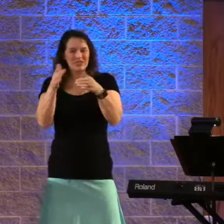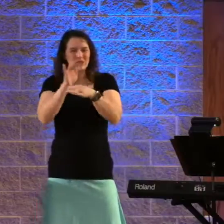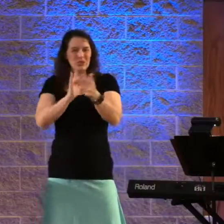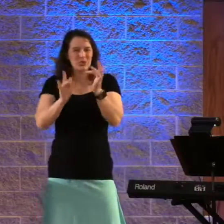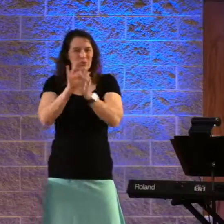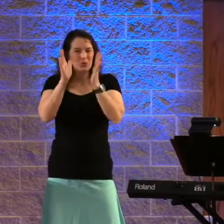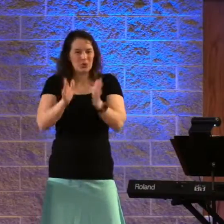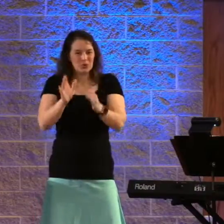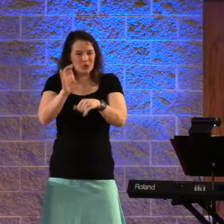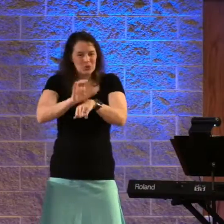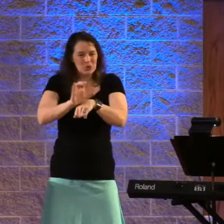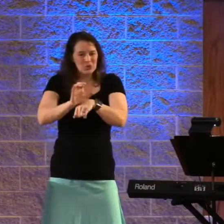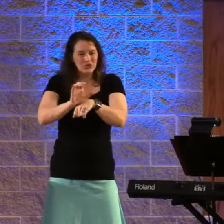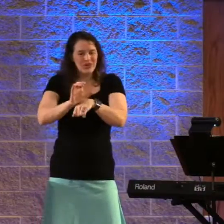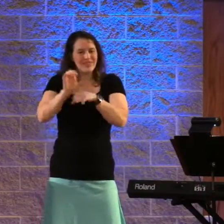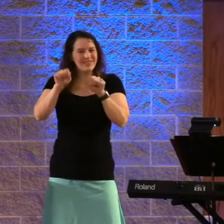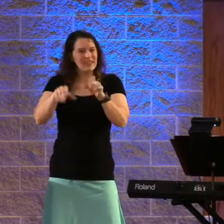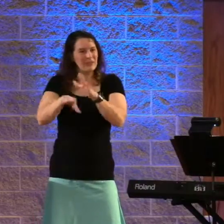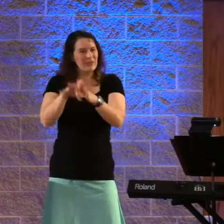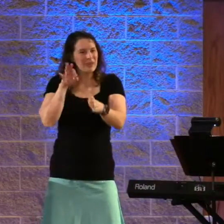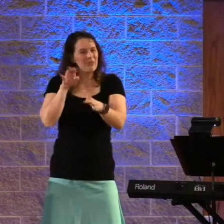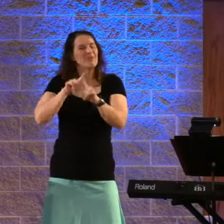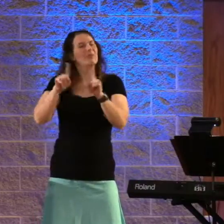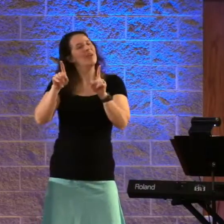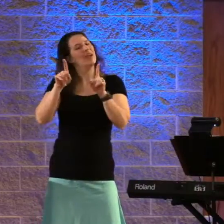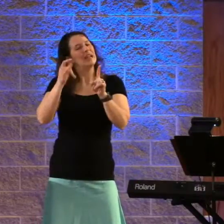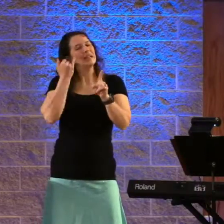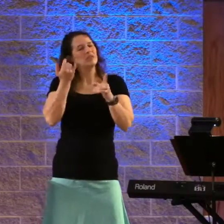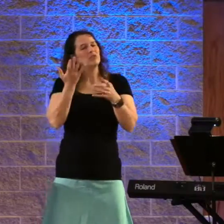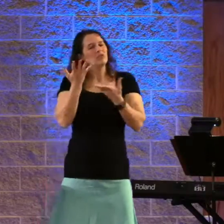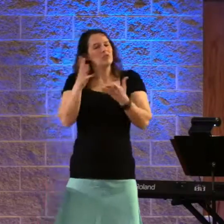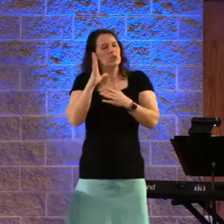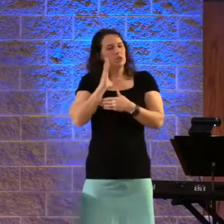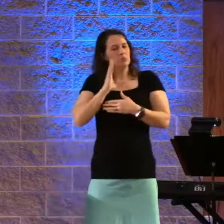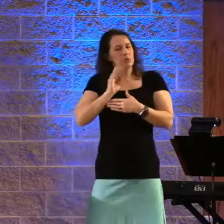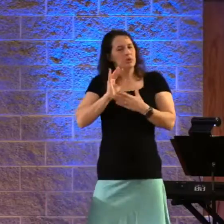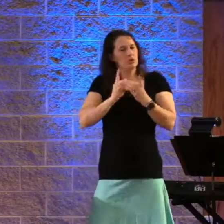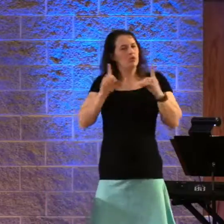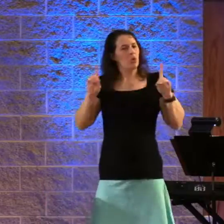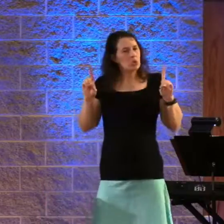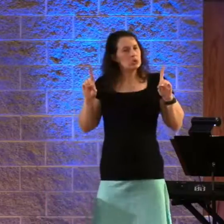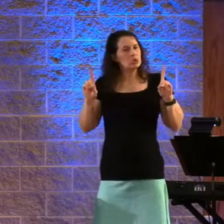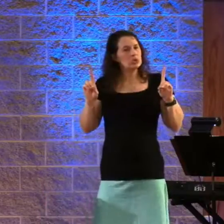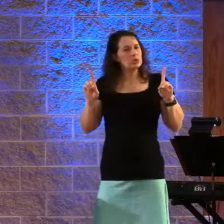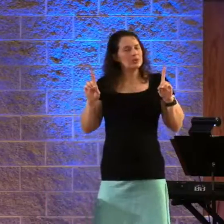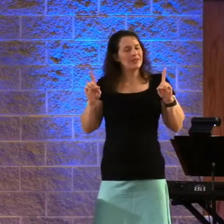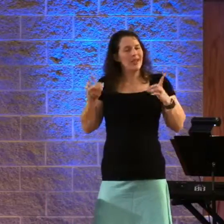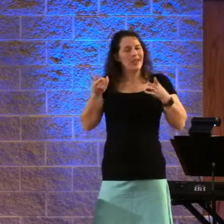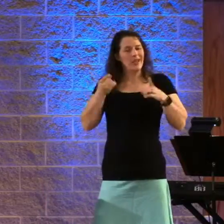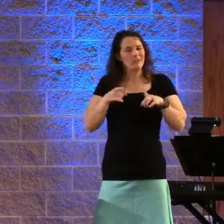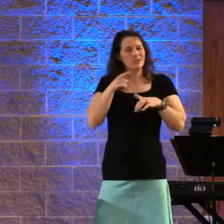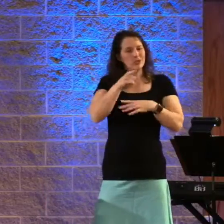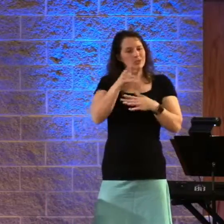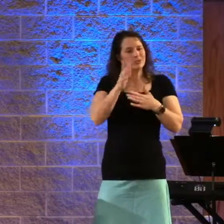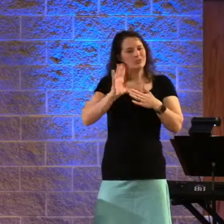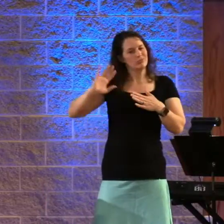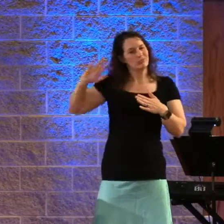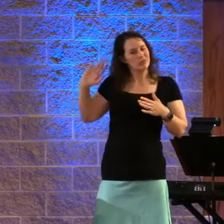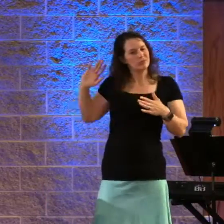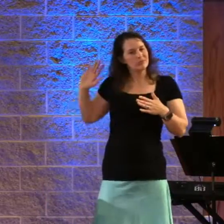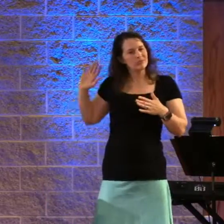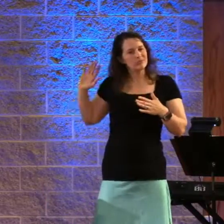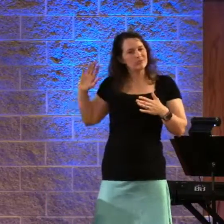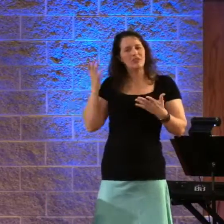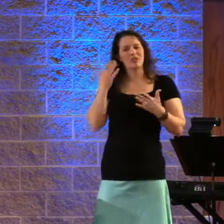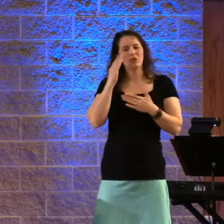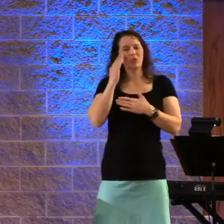they really can be found. But if you've already been divorced, if that happened to you sometime in the past,